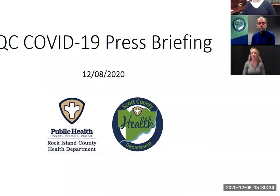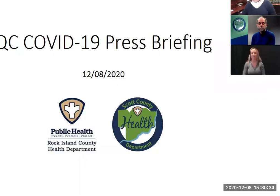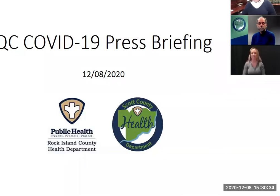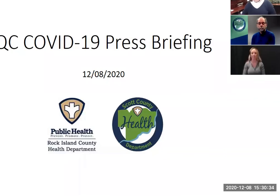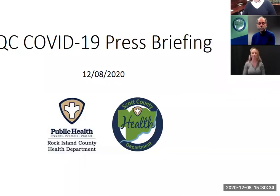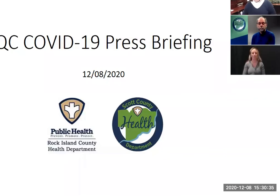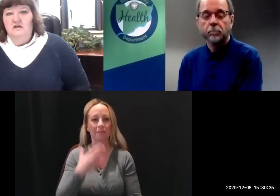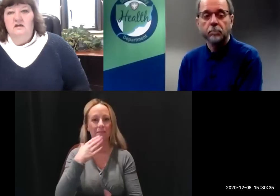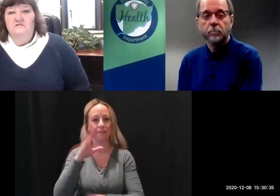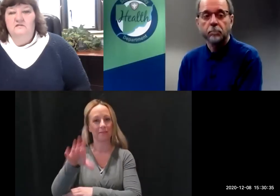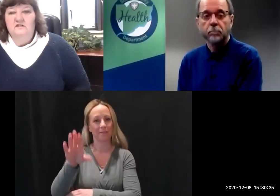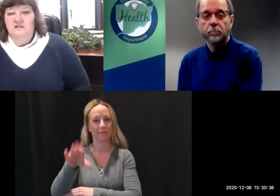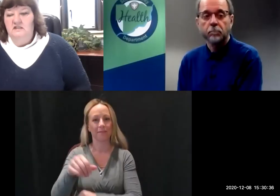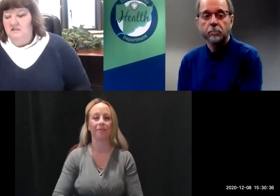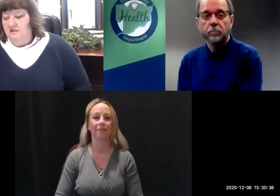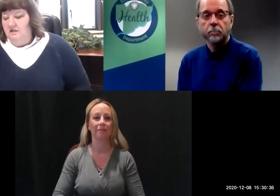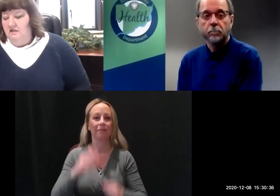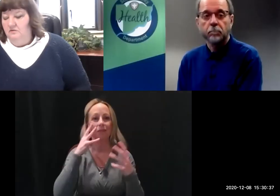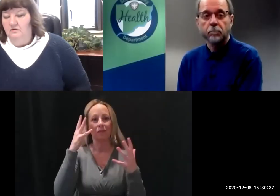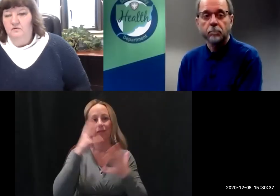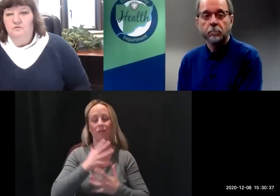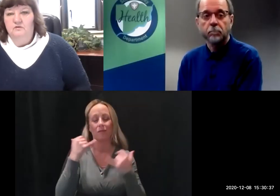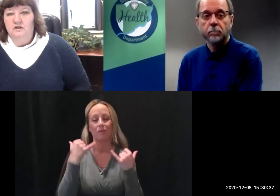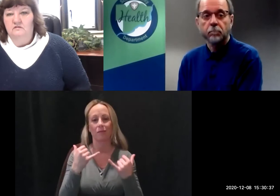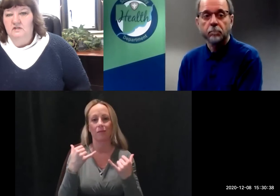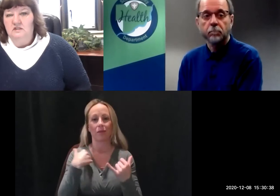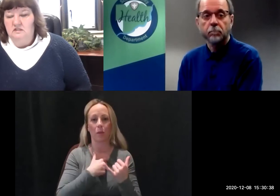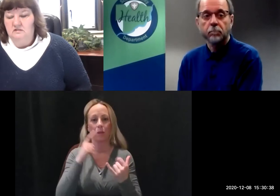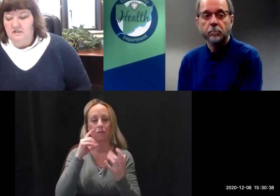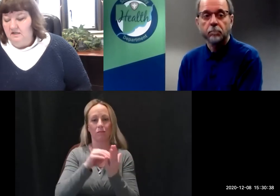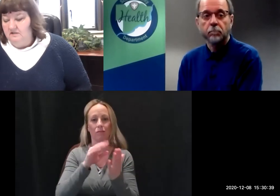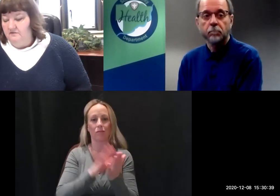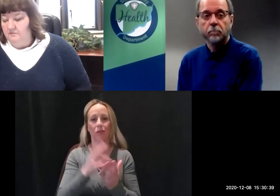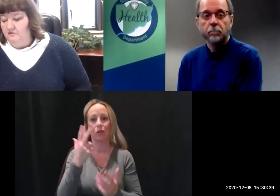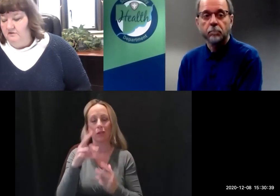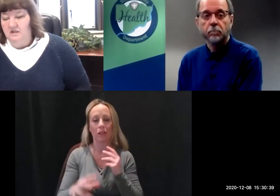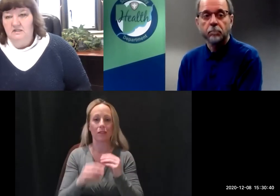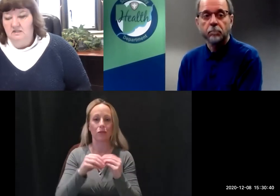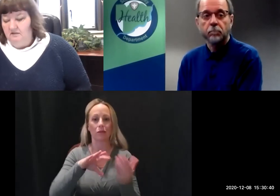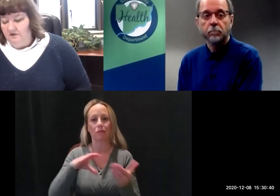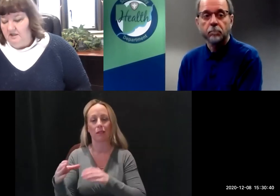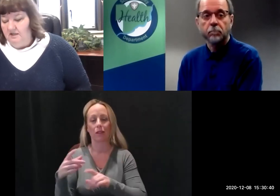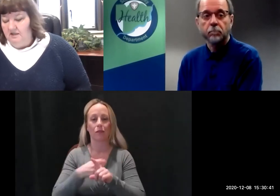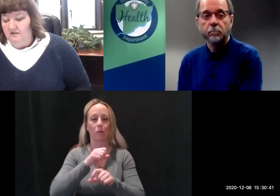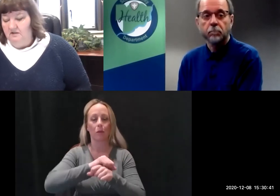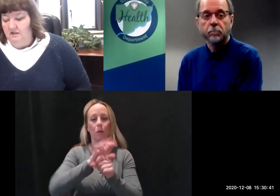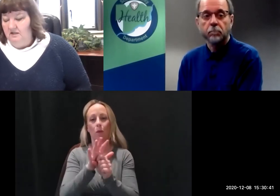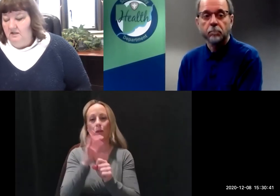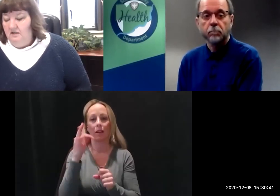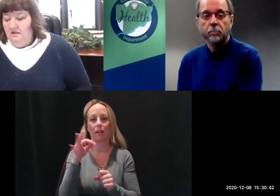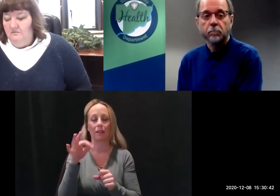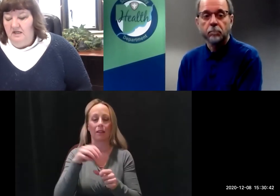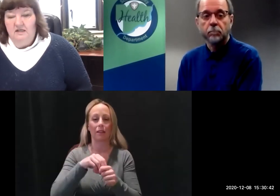Good afternoon. Unfortunately, today we are reporting 3 additional deaths from COVID-19 in Rock Island